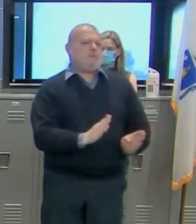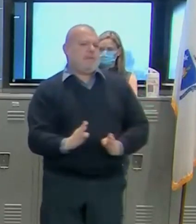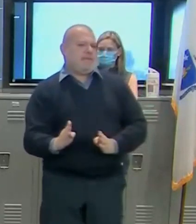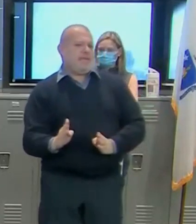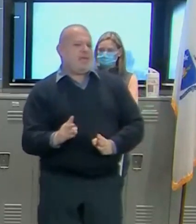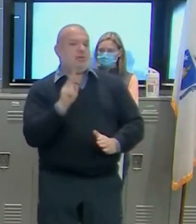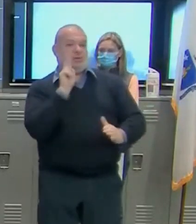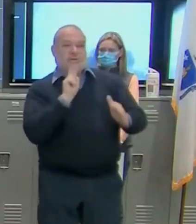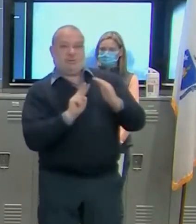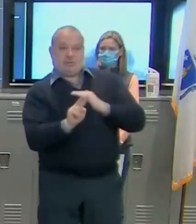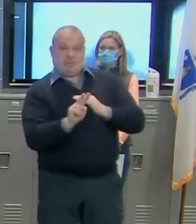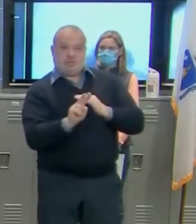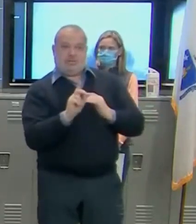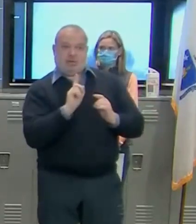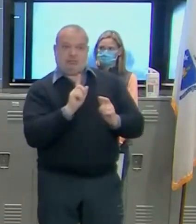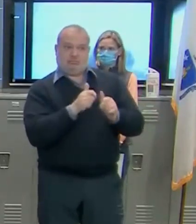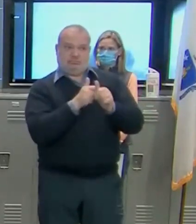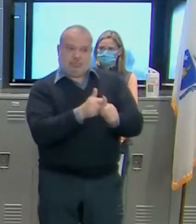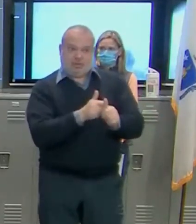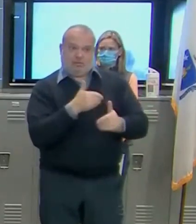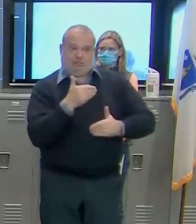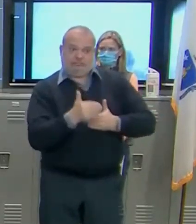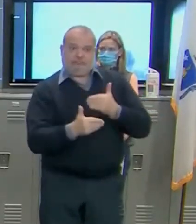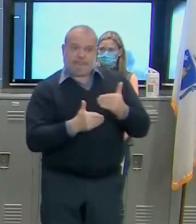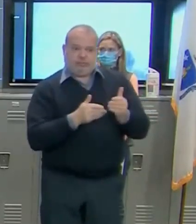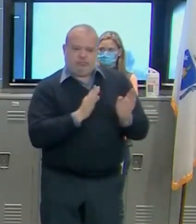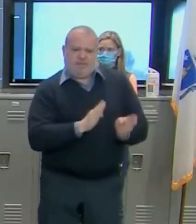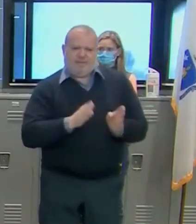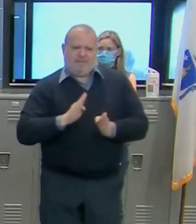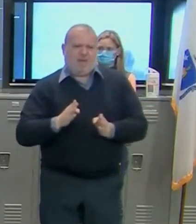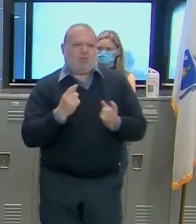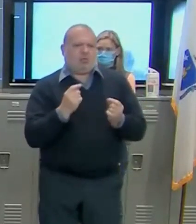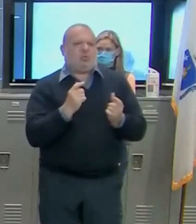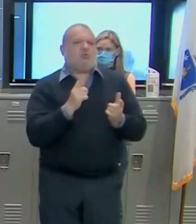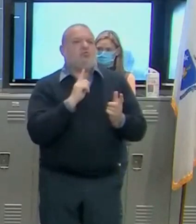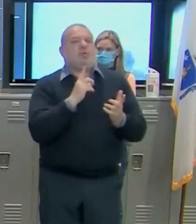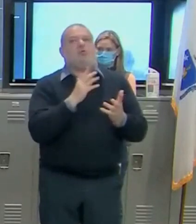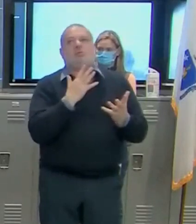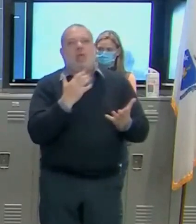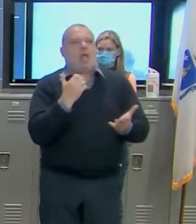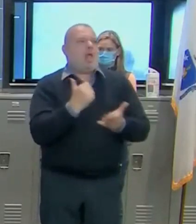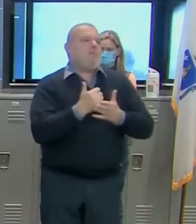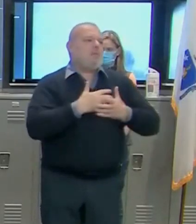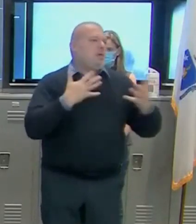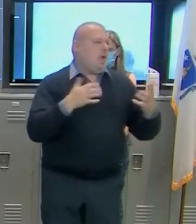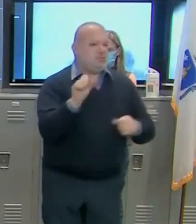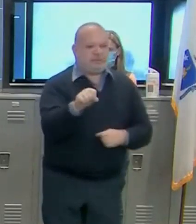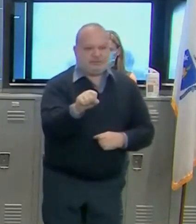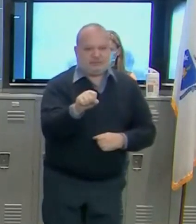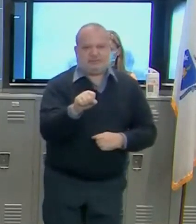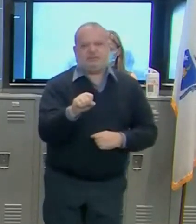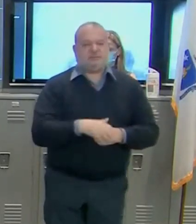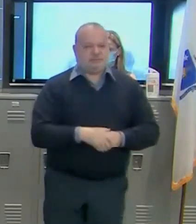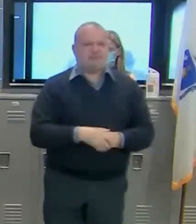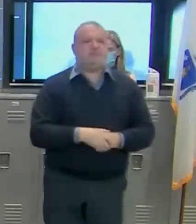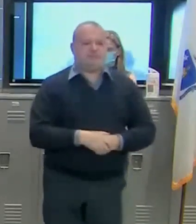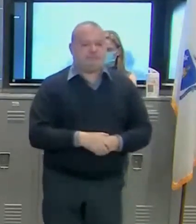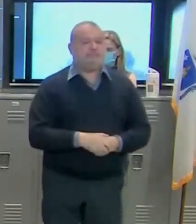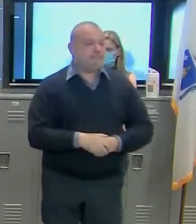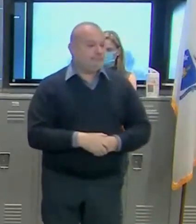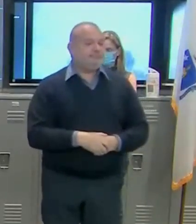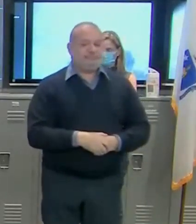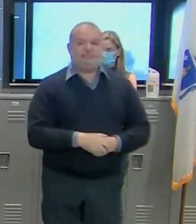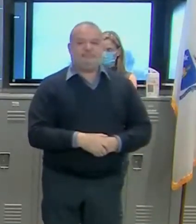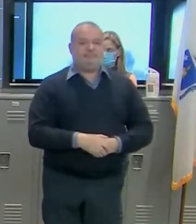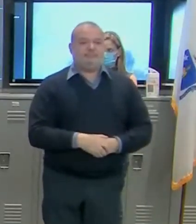most of the prep everybody did was consistent with the storm as it actually was forecast and played out. We think the